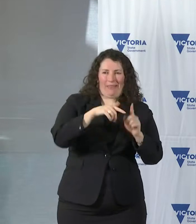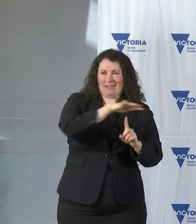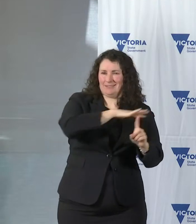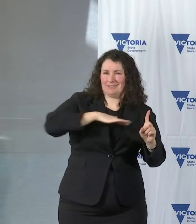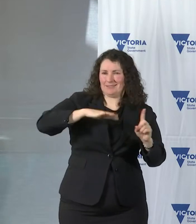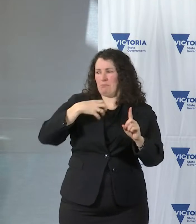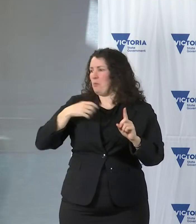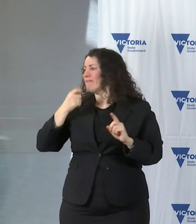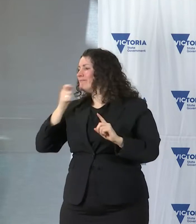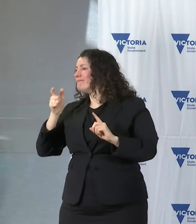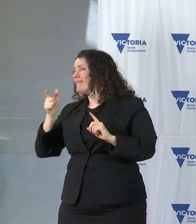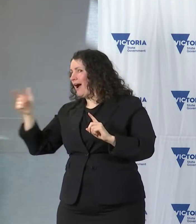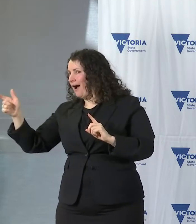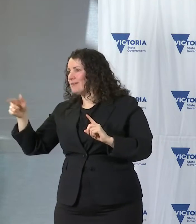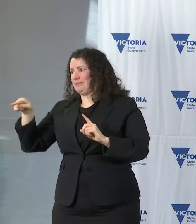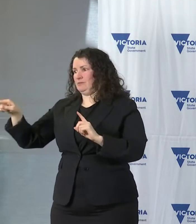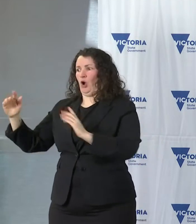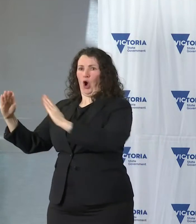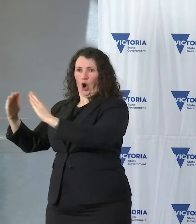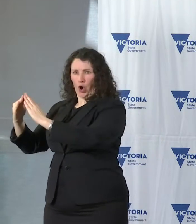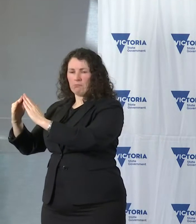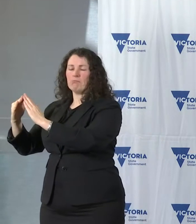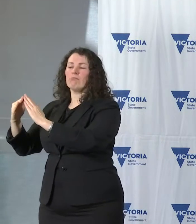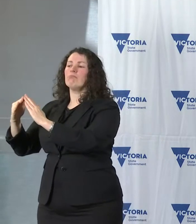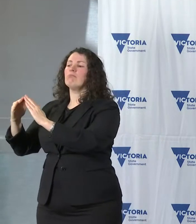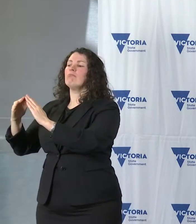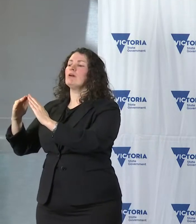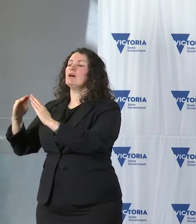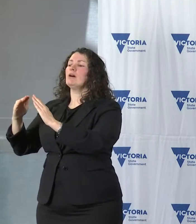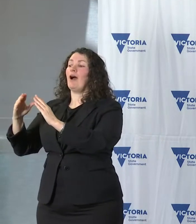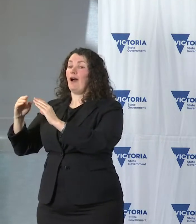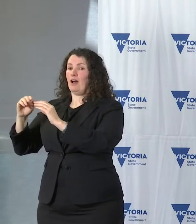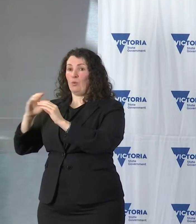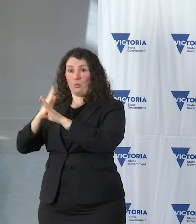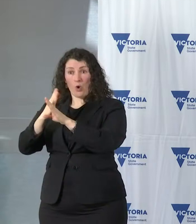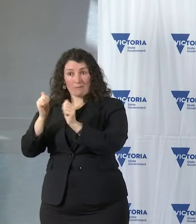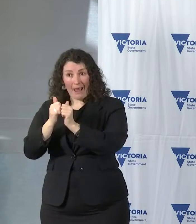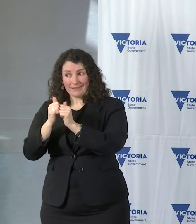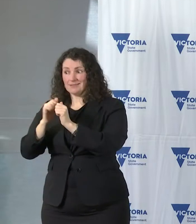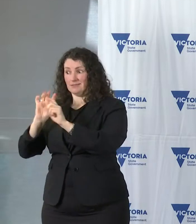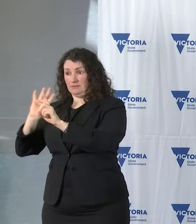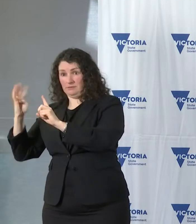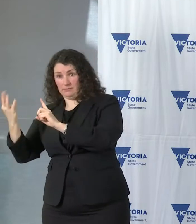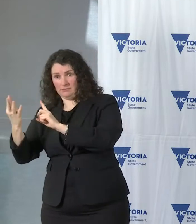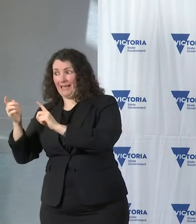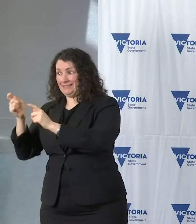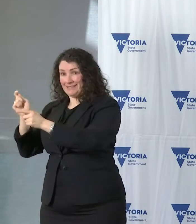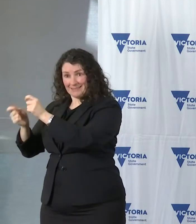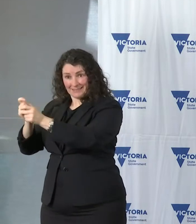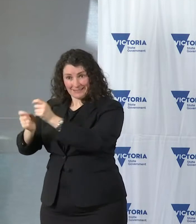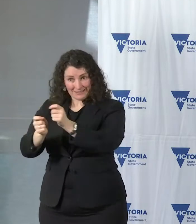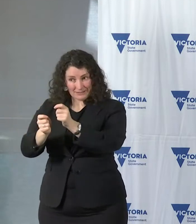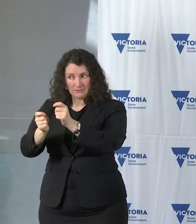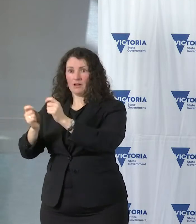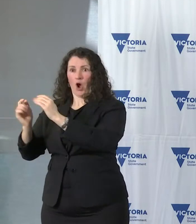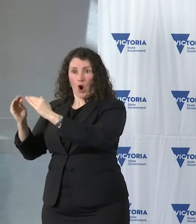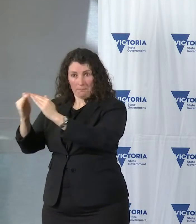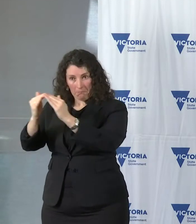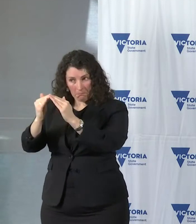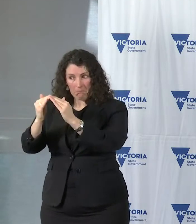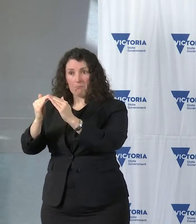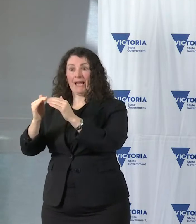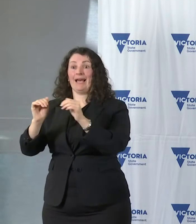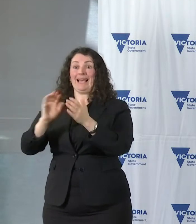tested, the site will be cleaned, and then we'll make a judgment once we know some more information as to